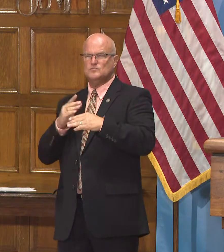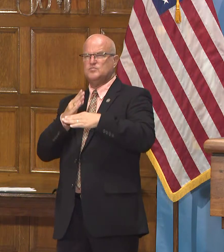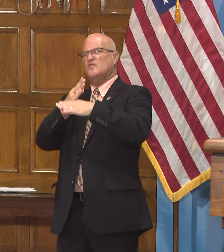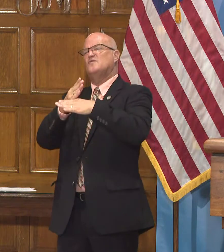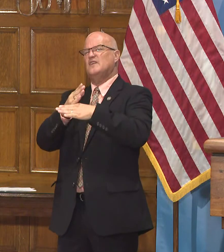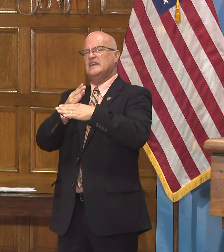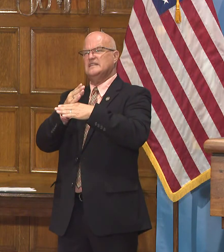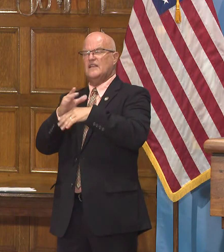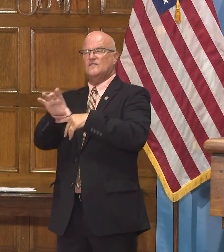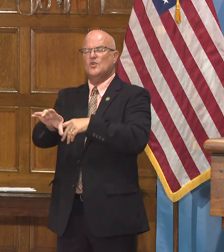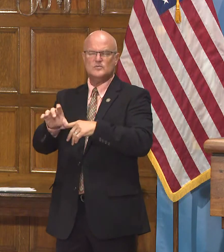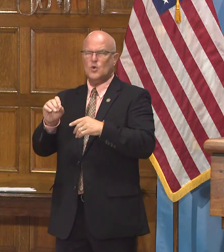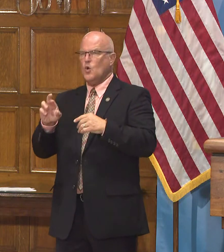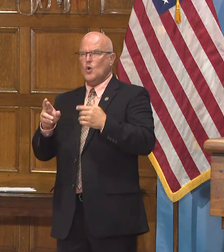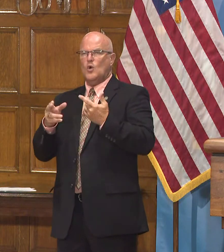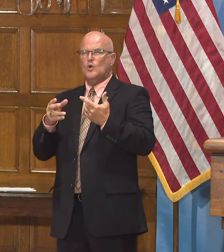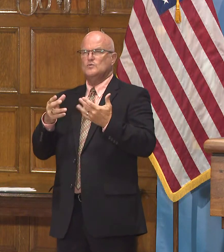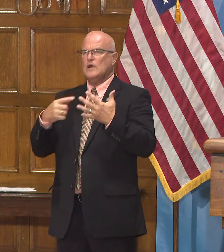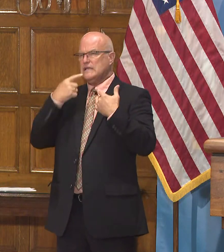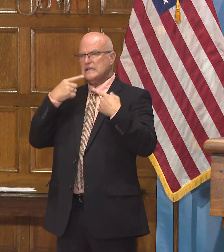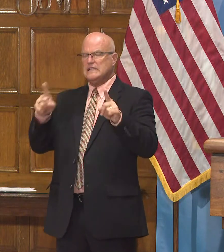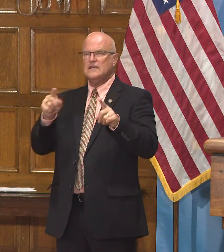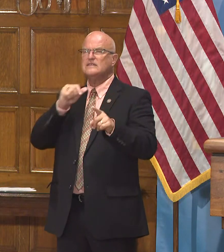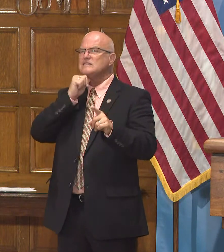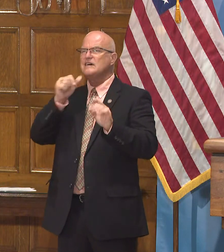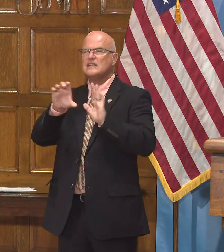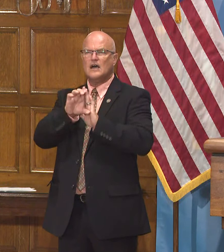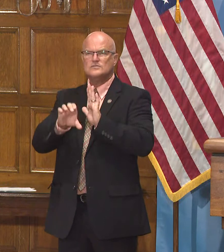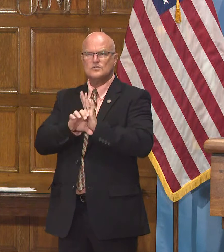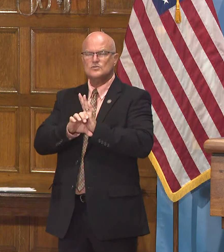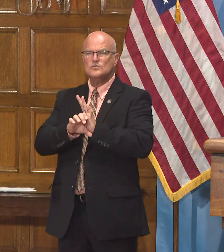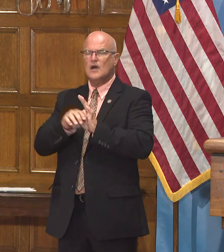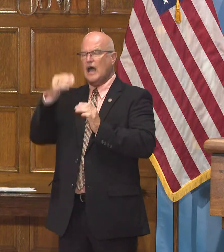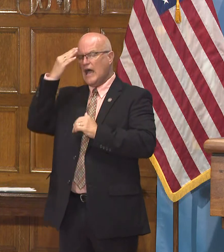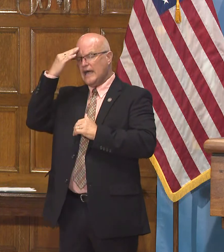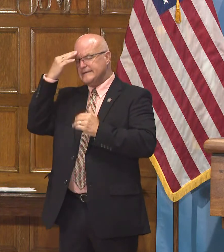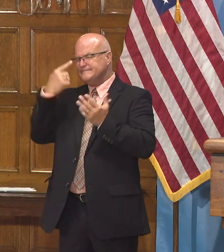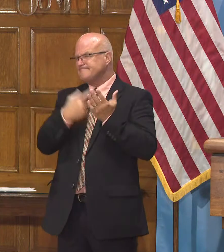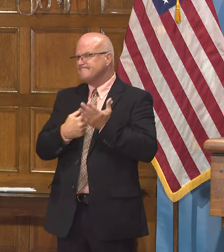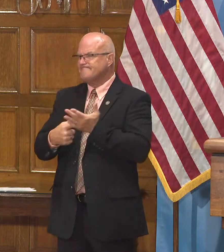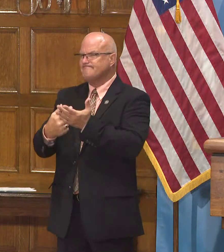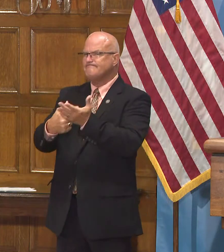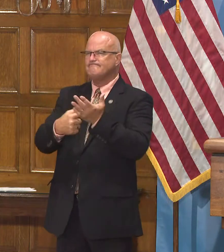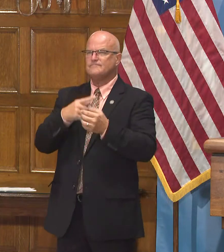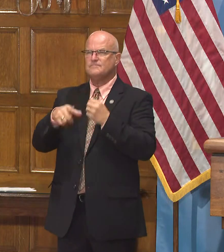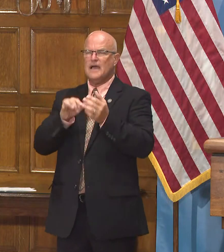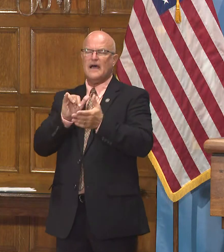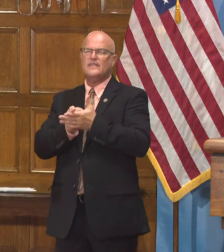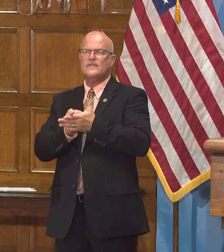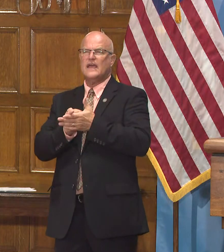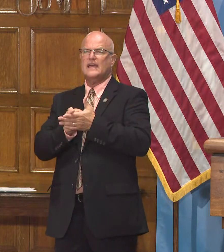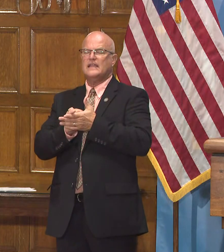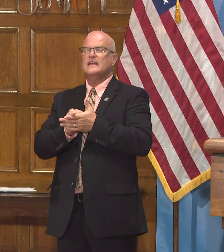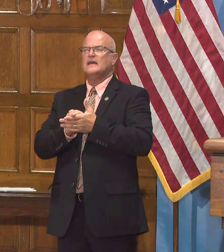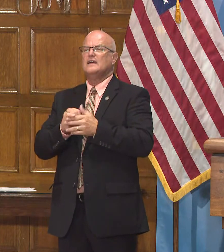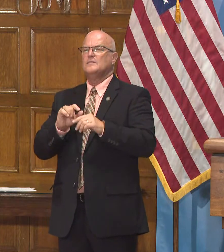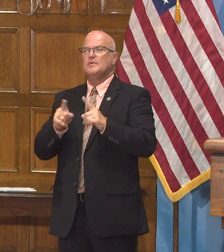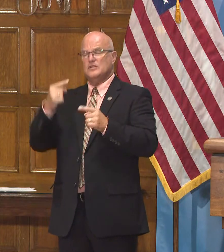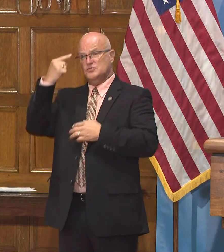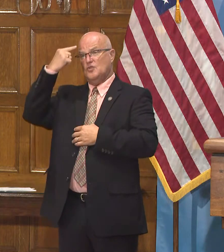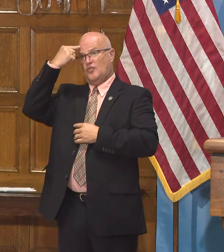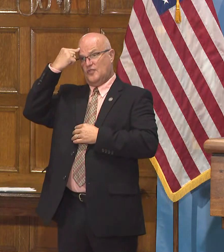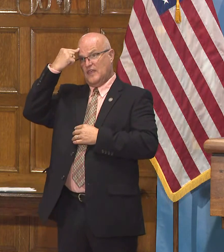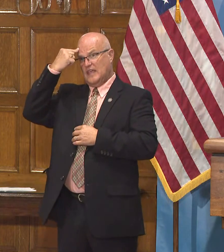its enforcement, or trying to declare it unconstitutional? I know there's been some discussion, but I haven't really seen specific proposals on that. Do you